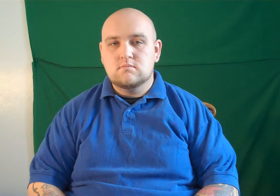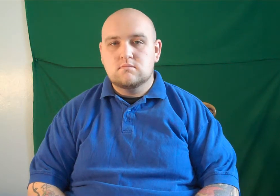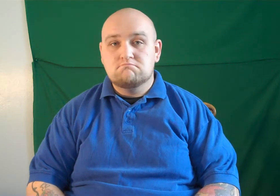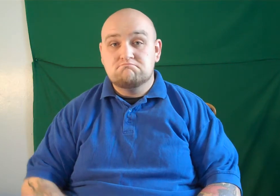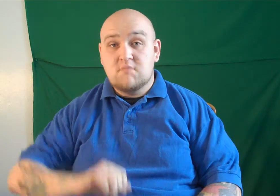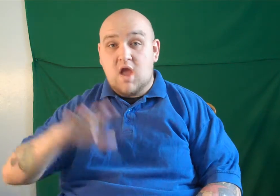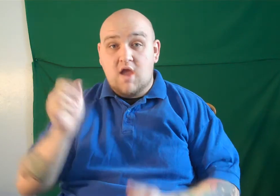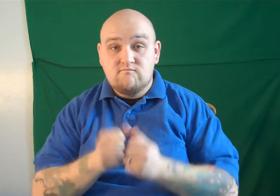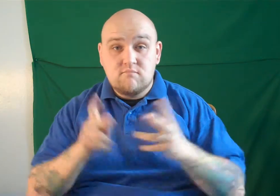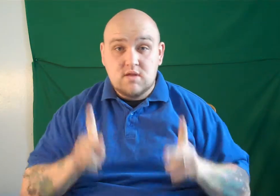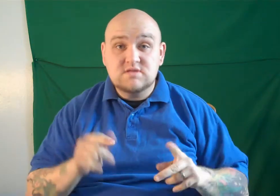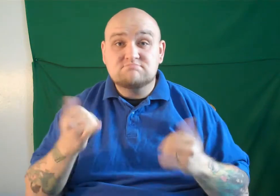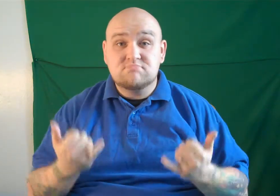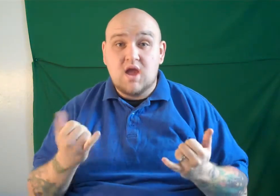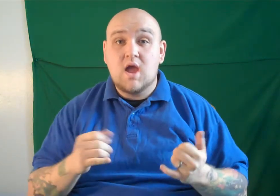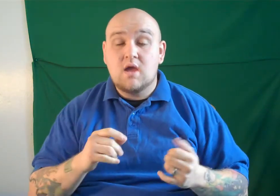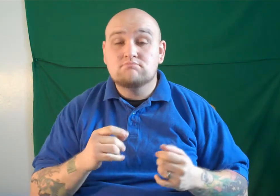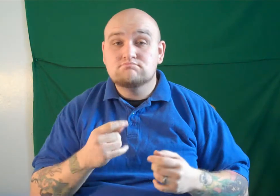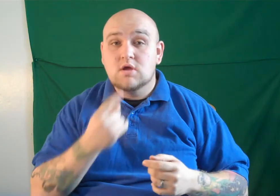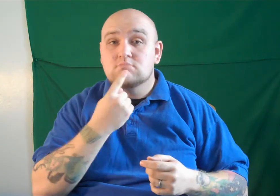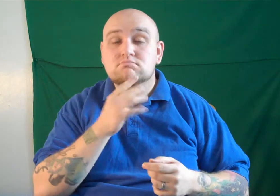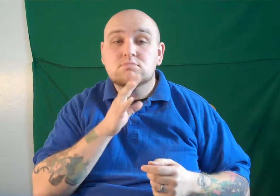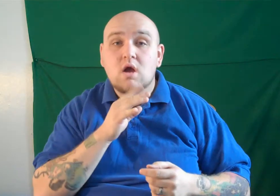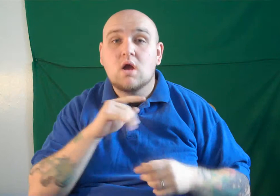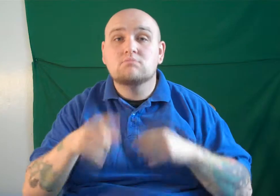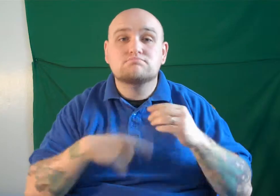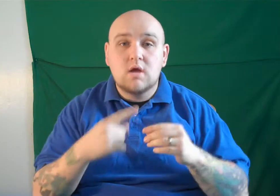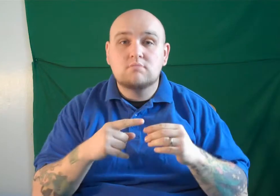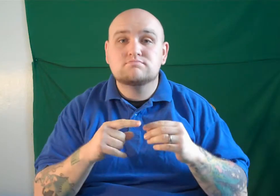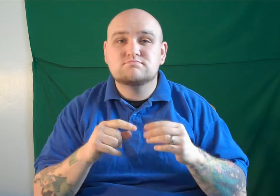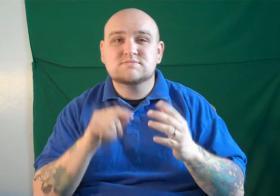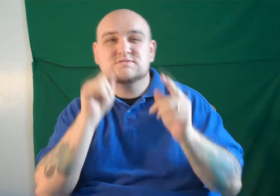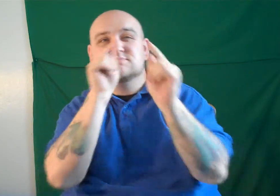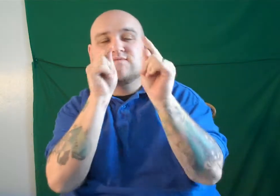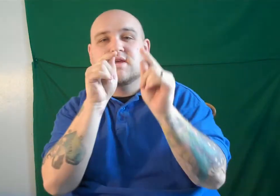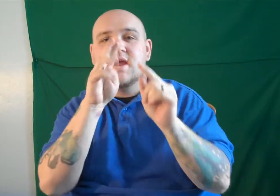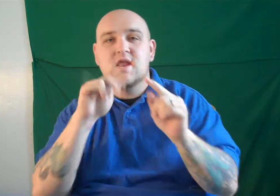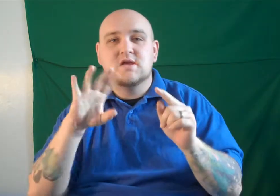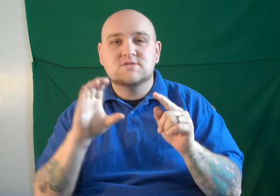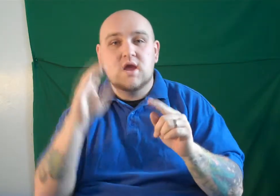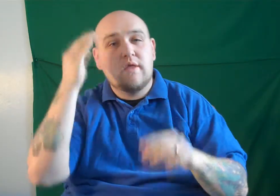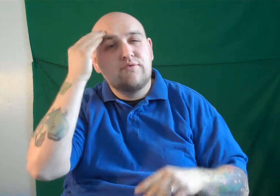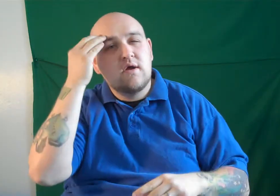Hi everybody, today I'm going to talk to you specifically about the NIC knowledge exam, which we call the written